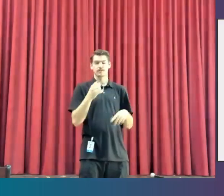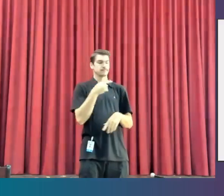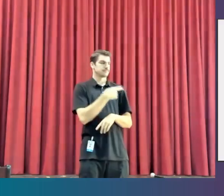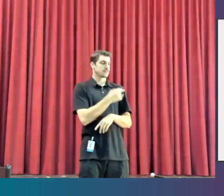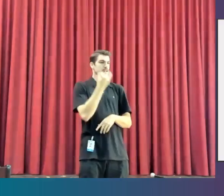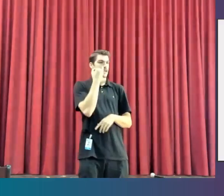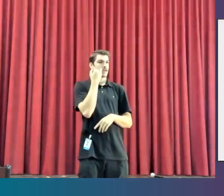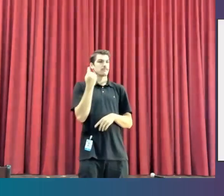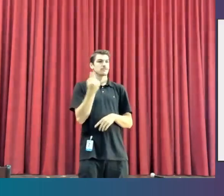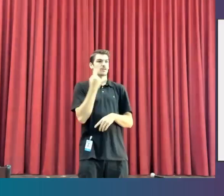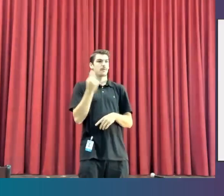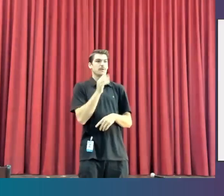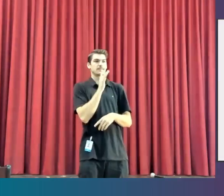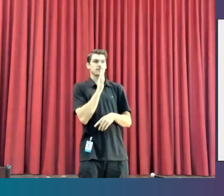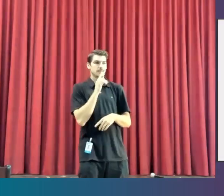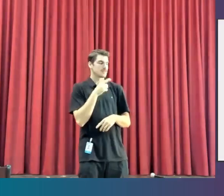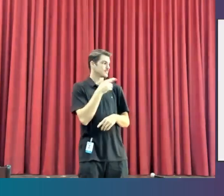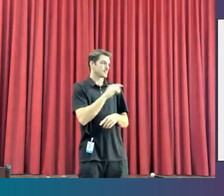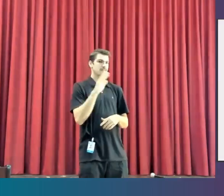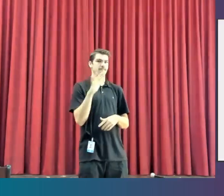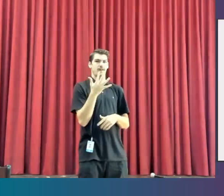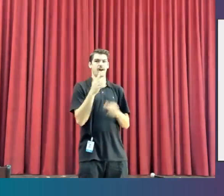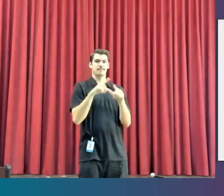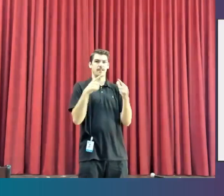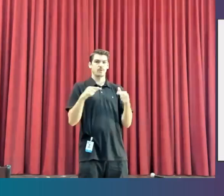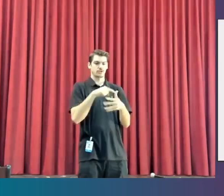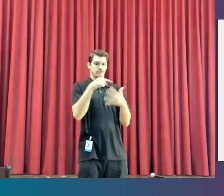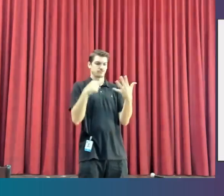someone speaks one of these 5 languages,